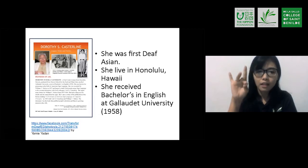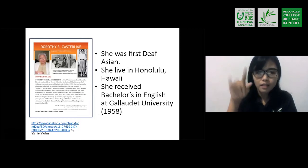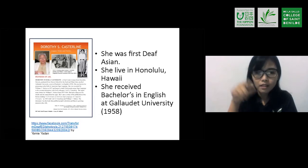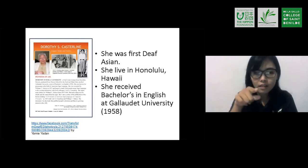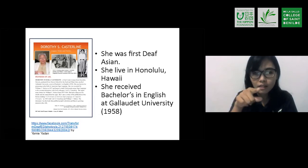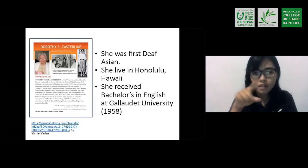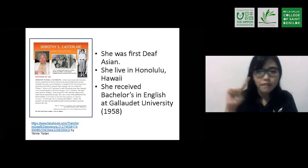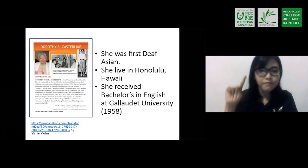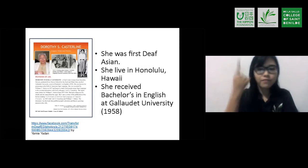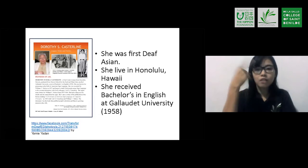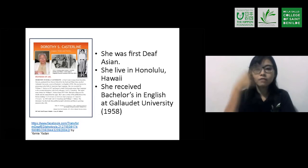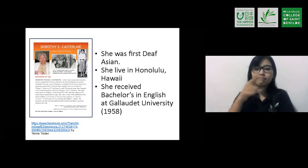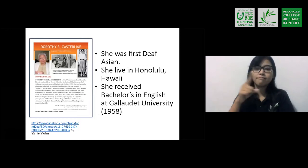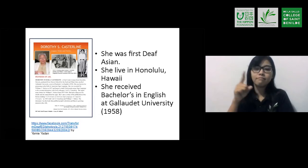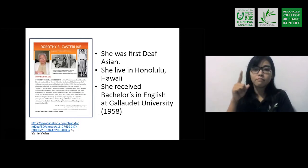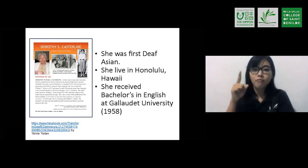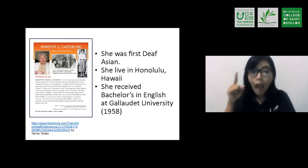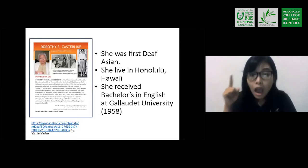that she was enrolled in